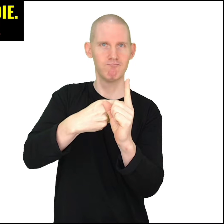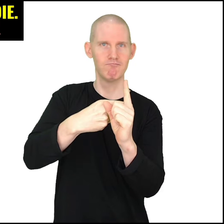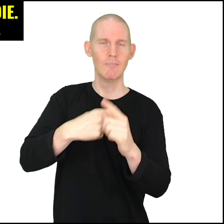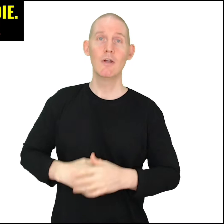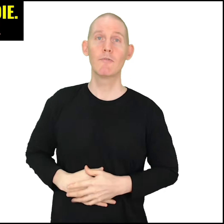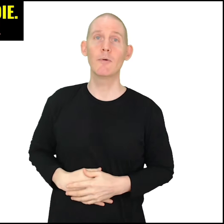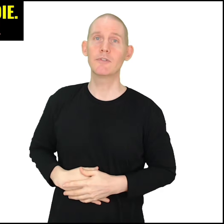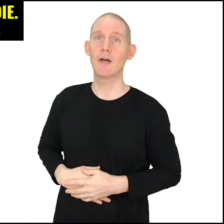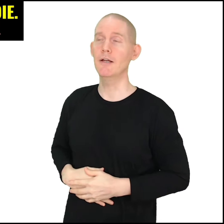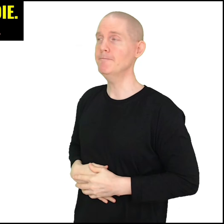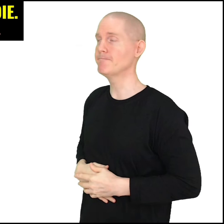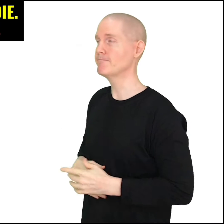From the side.